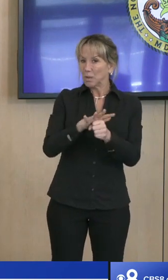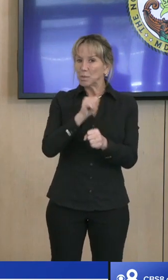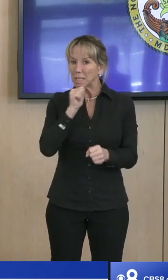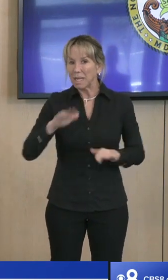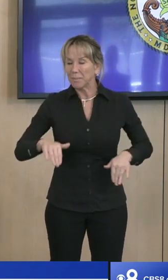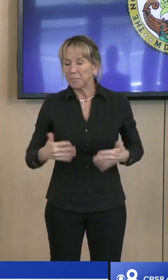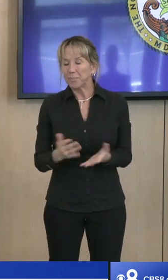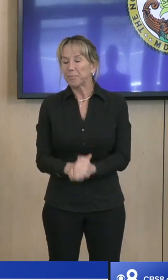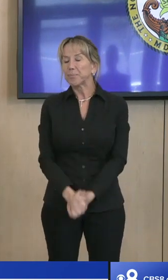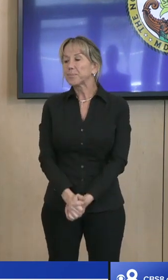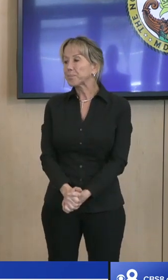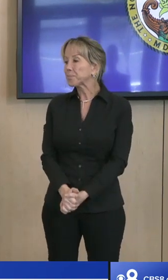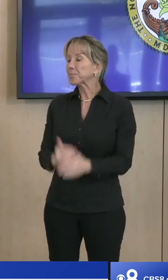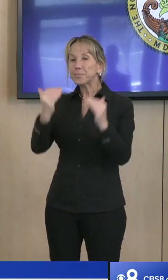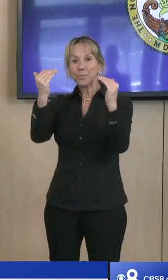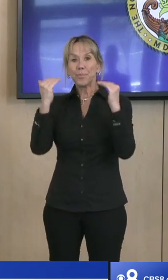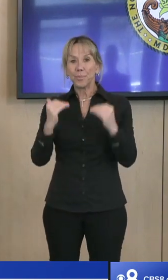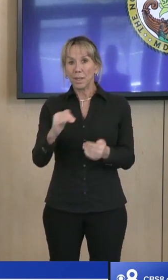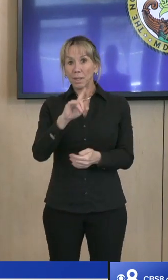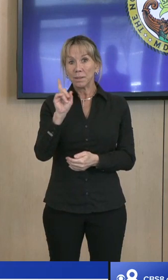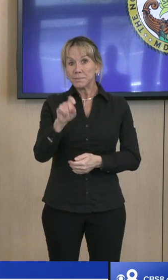Okay, thank you. Okay, let's go to the next question.